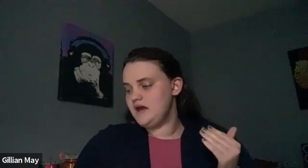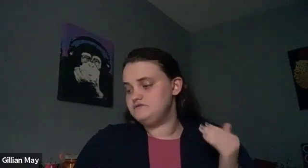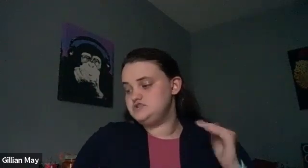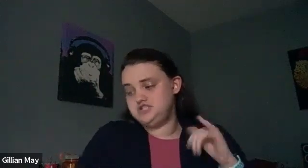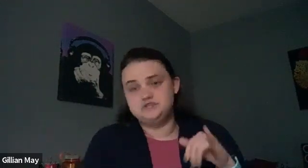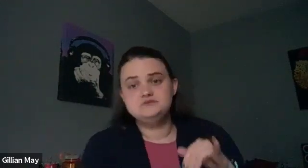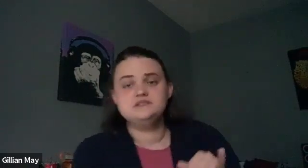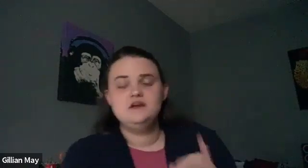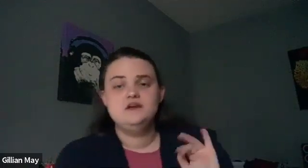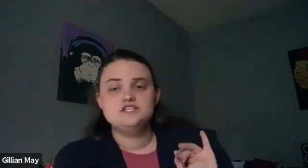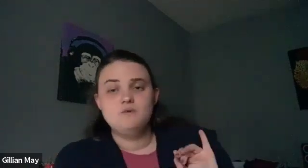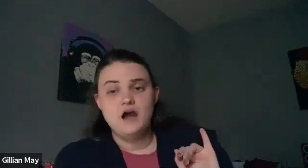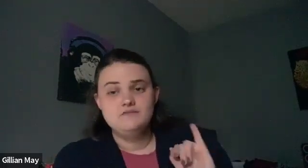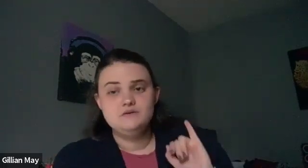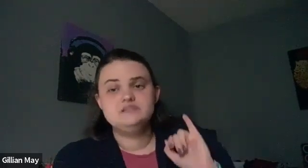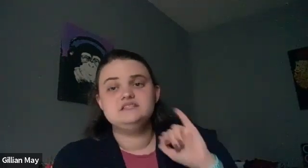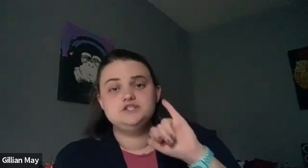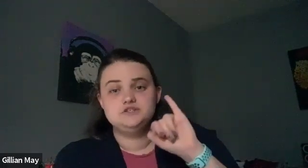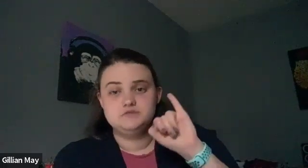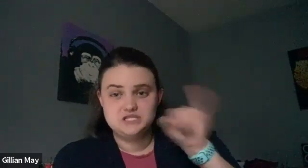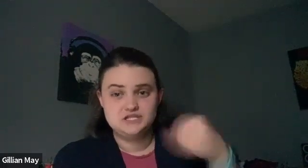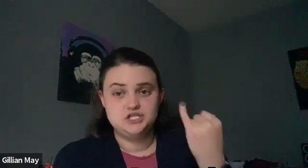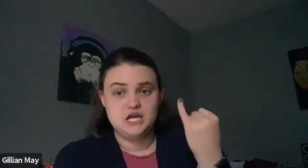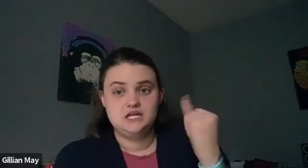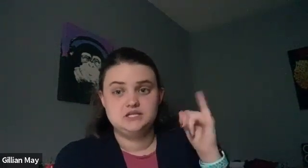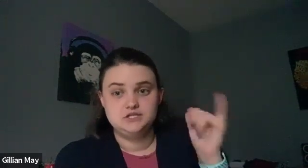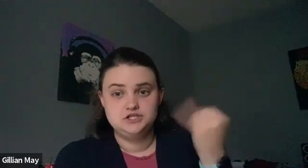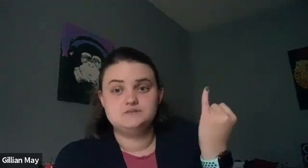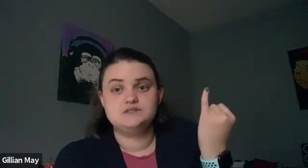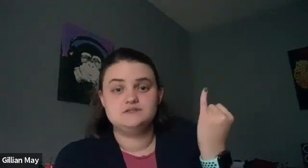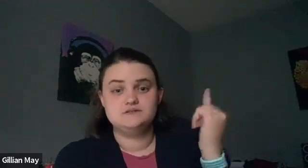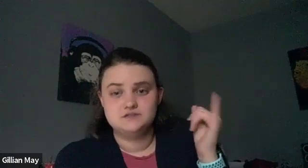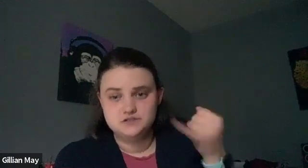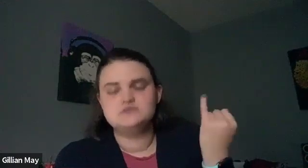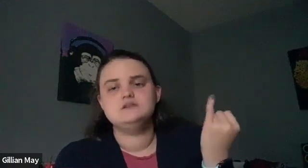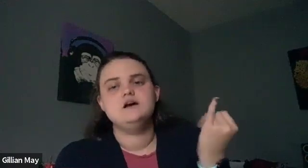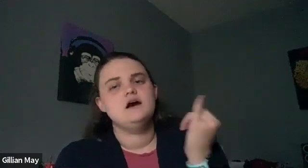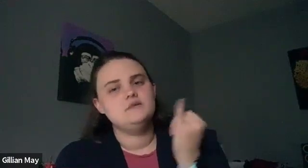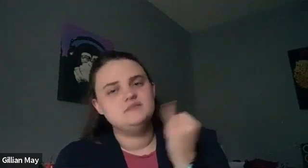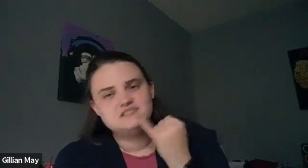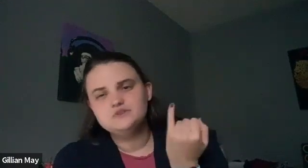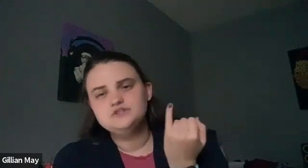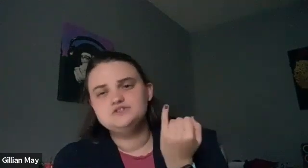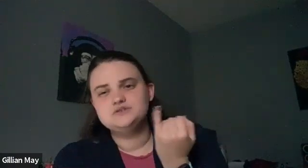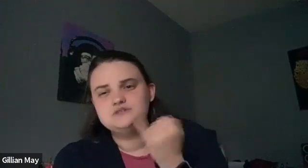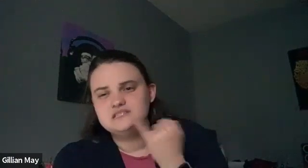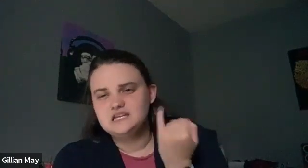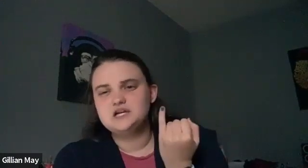have juice. So I've always seen juice with just J, juice. I mean, some will do juice